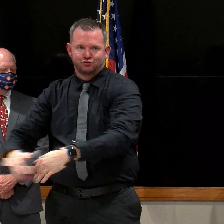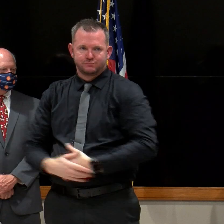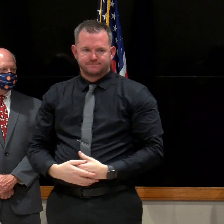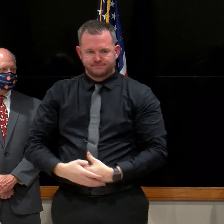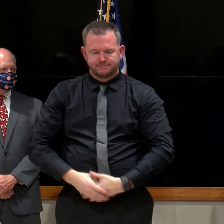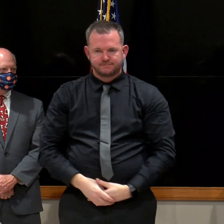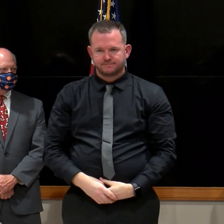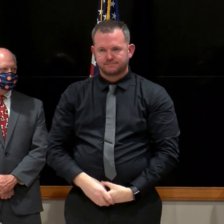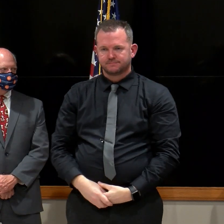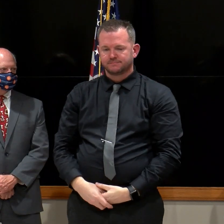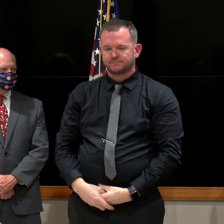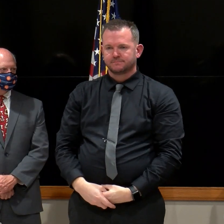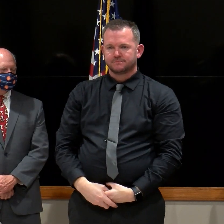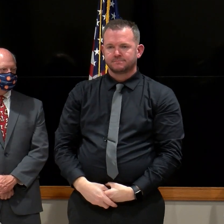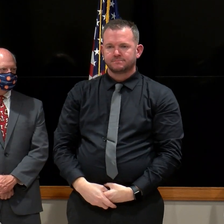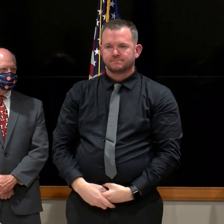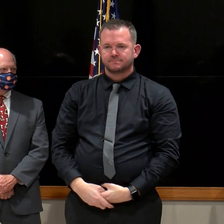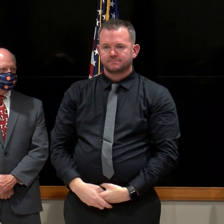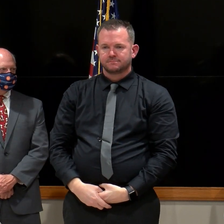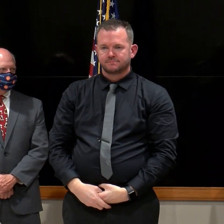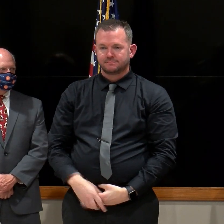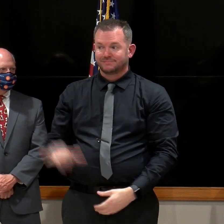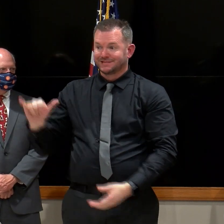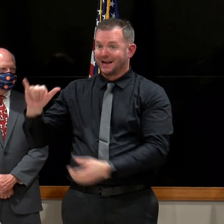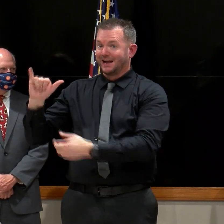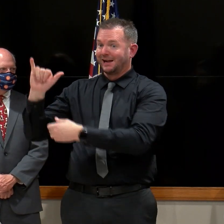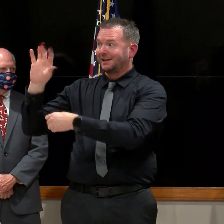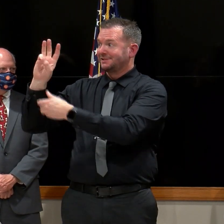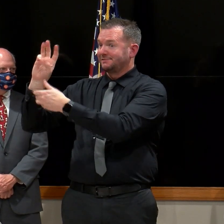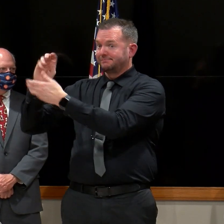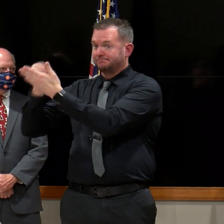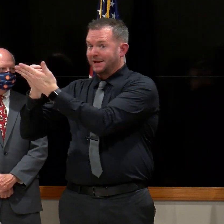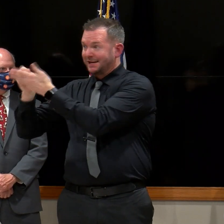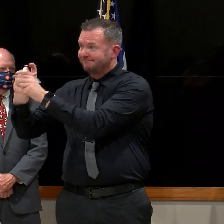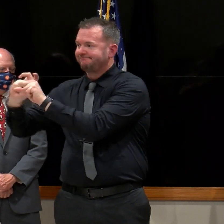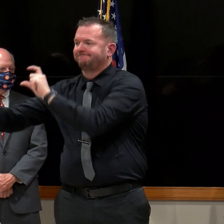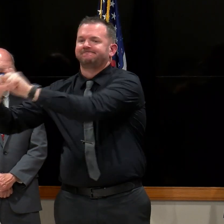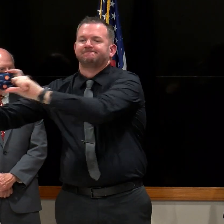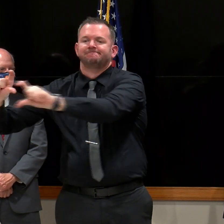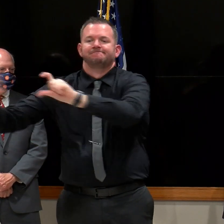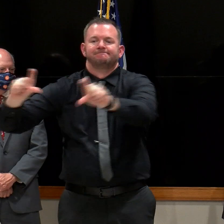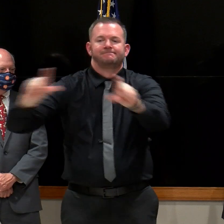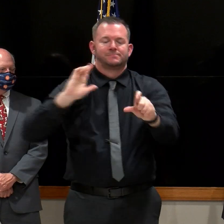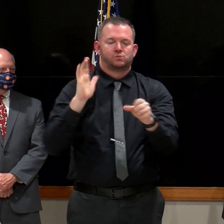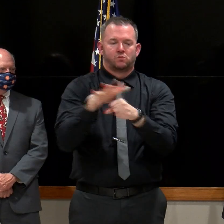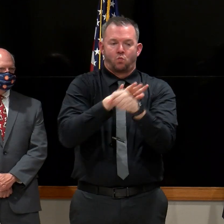communities who have experienced such a deep revenue source loss are made whole.